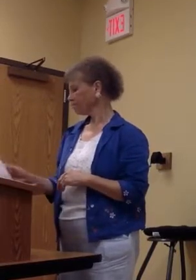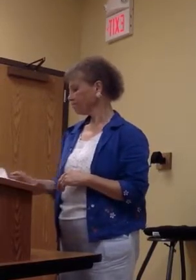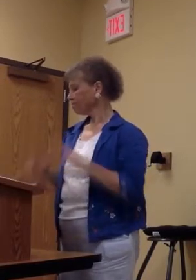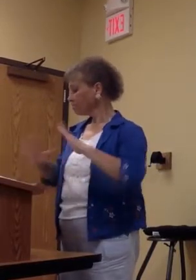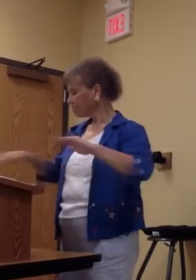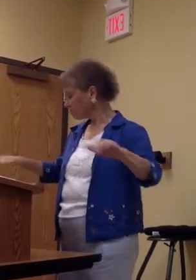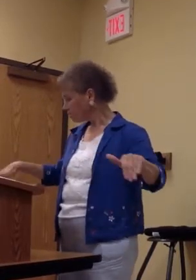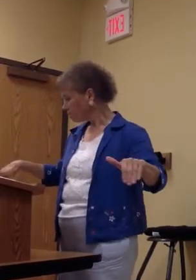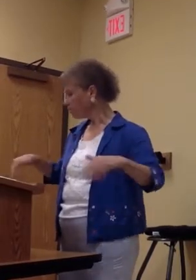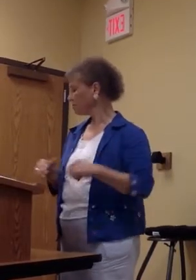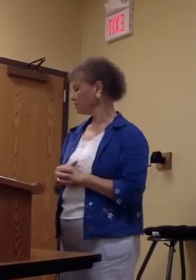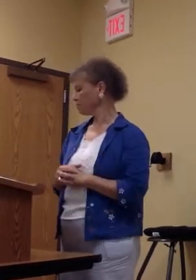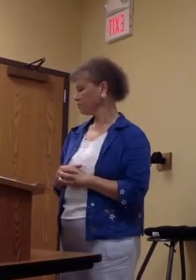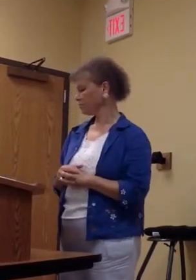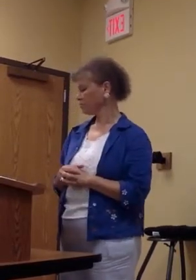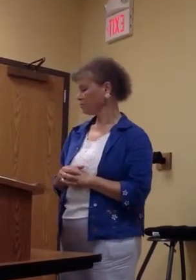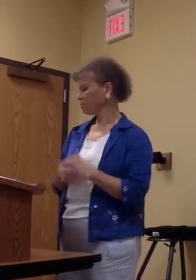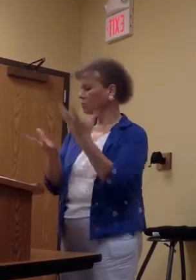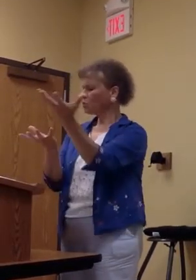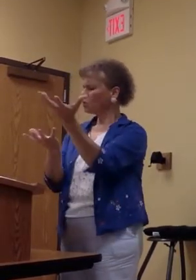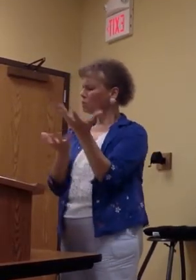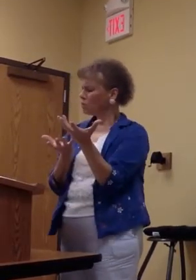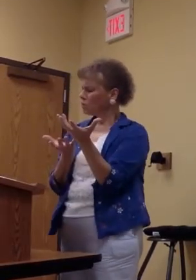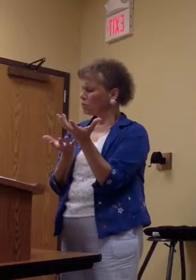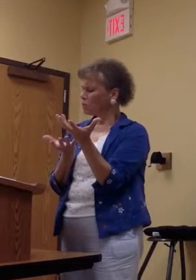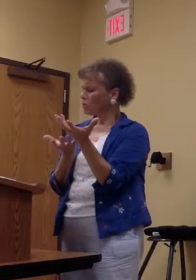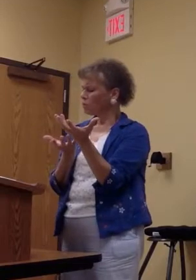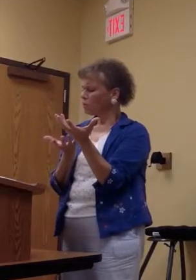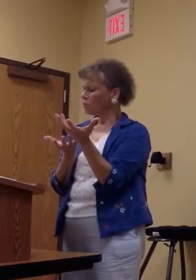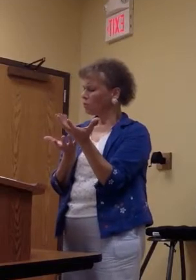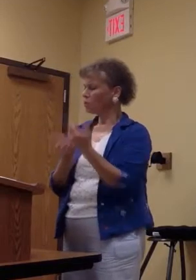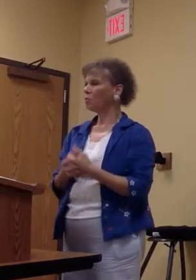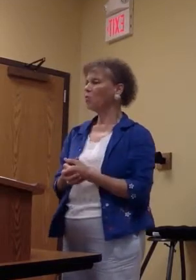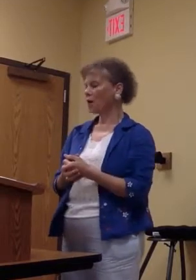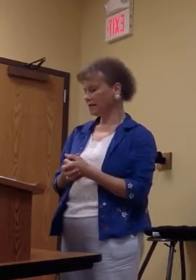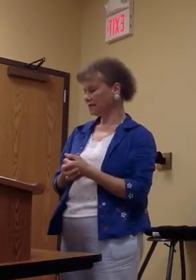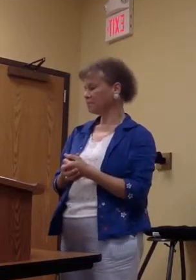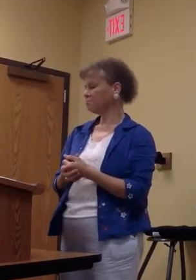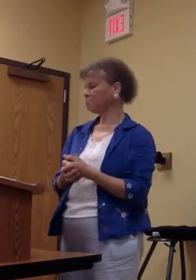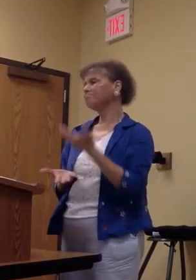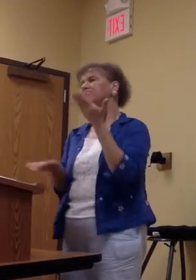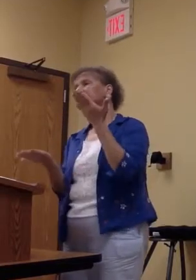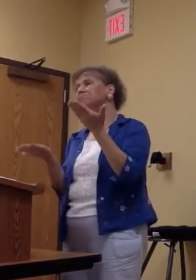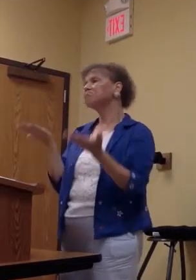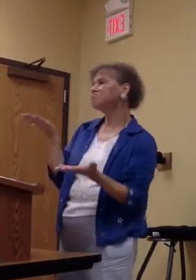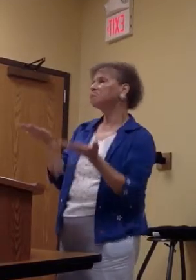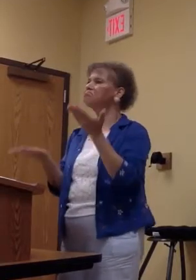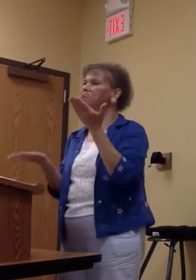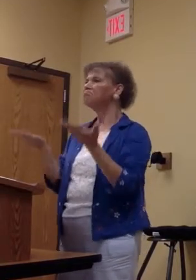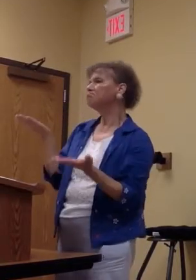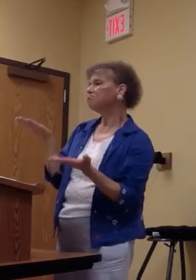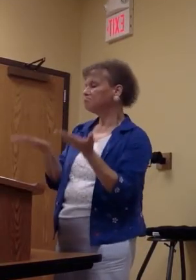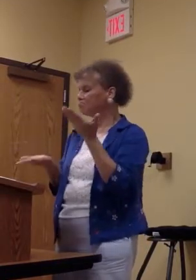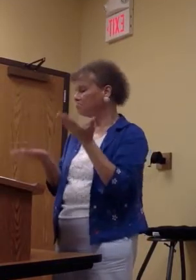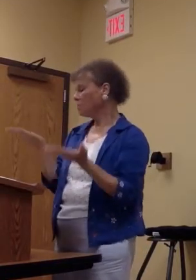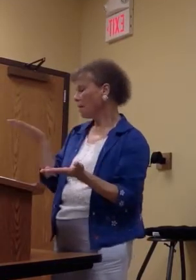Children. want, Want. Either Maybe. Maybe.